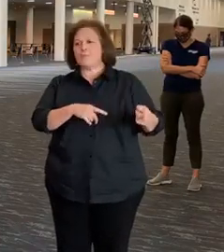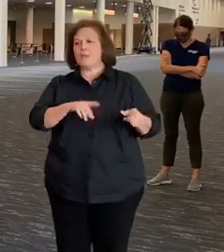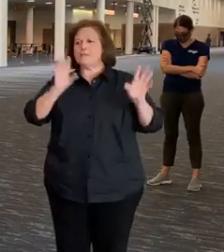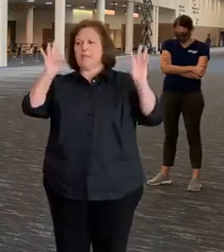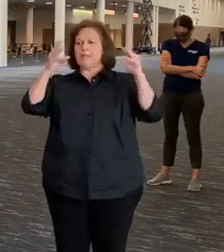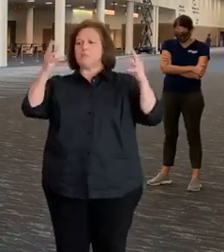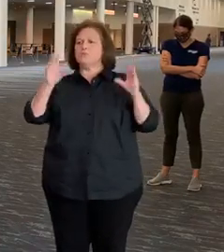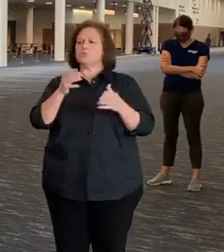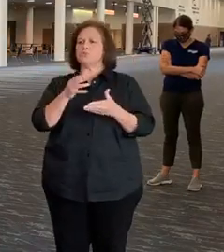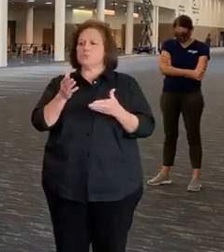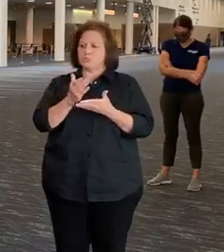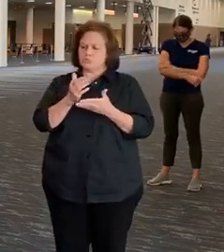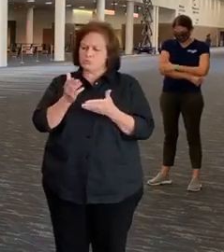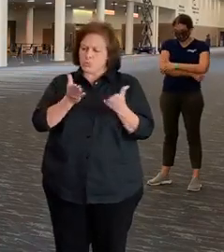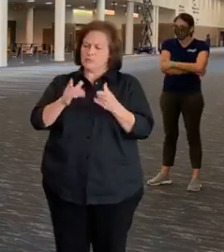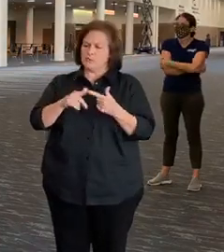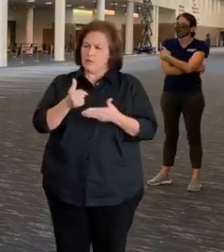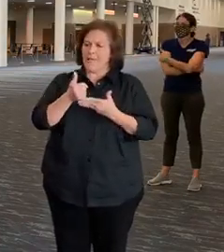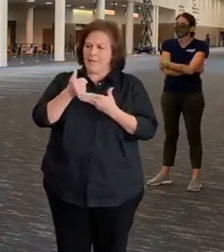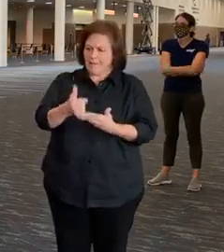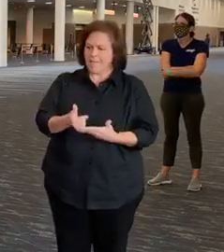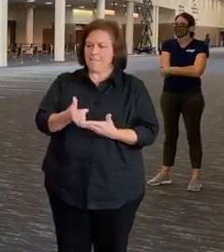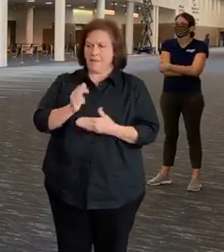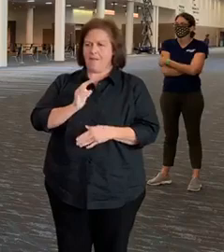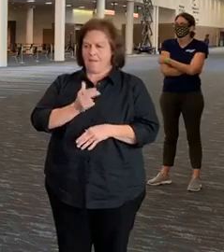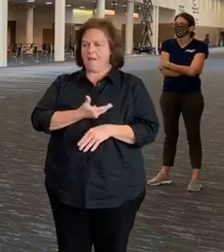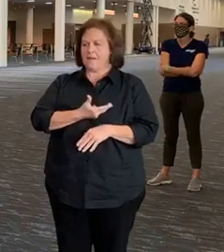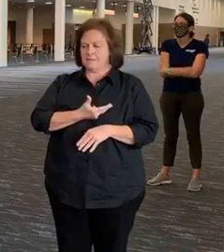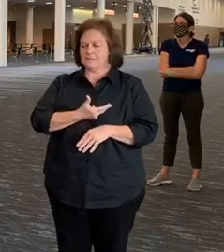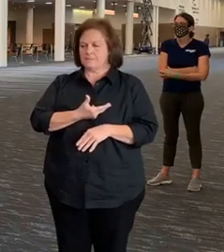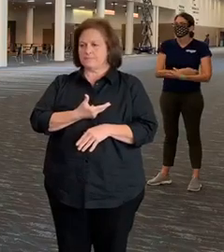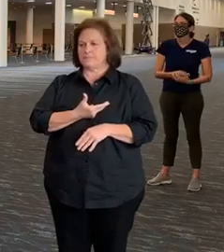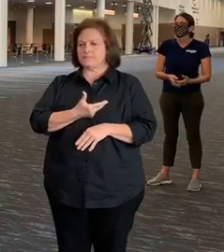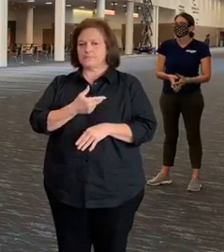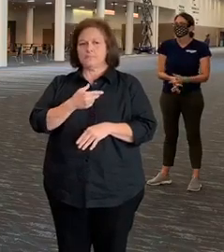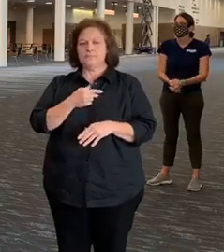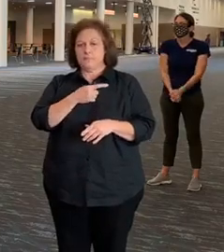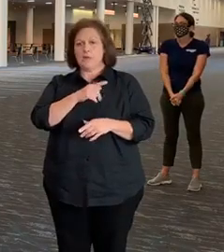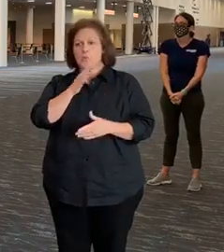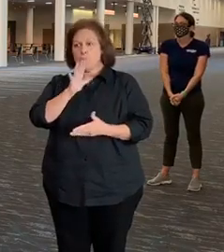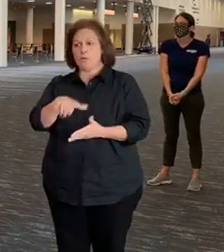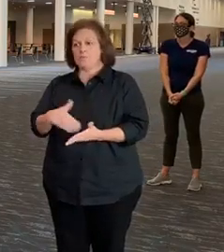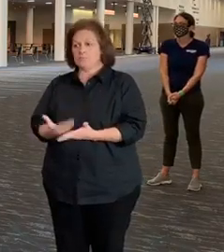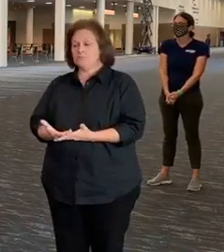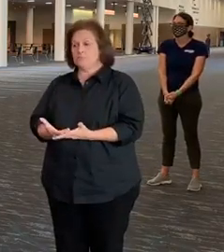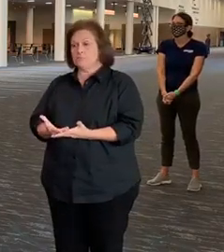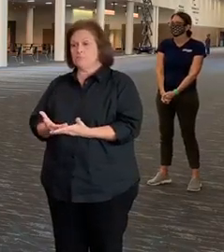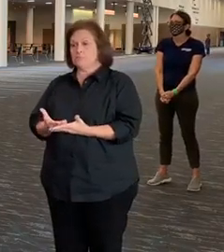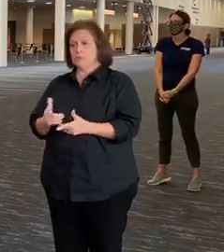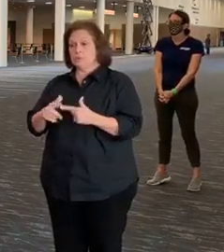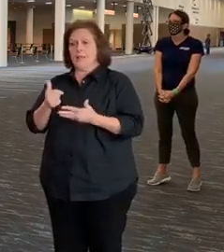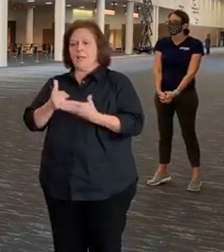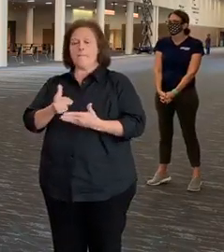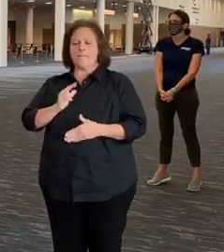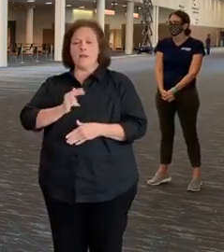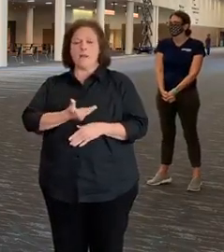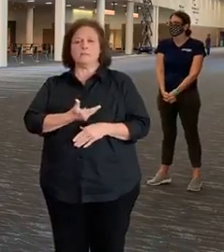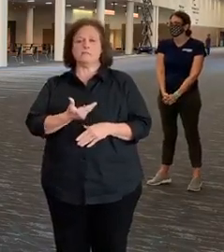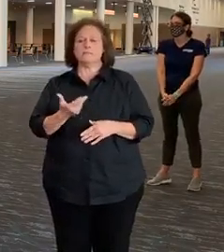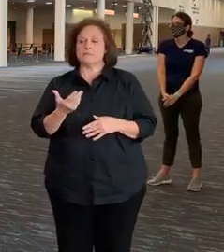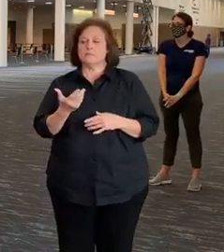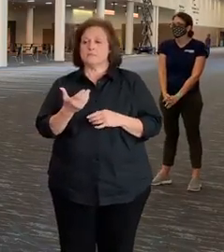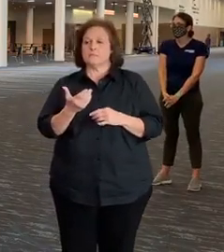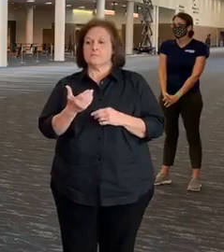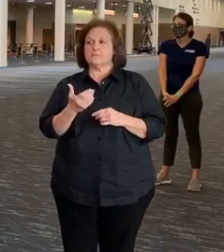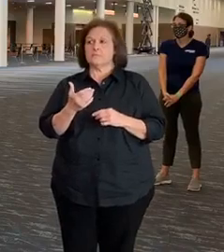afternoon or evening, those additional units will be arriving in the city of New Orleans. As it relates